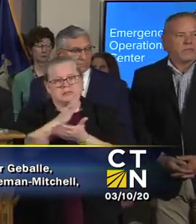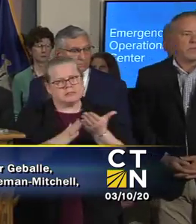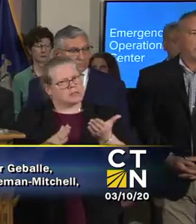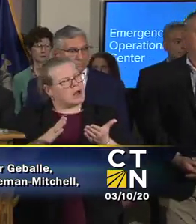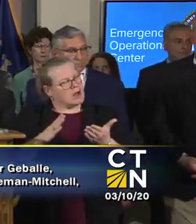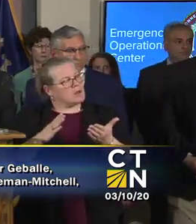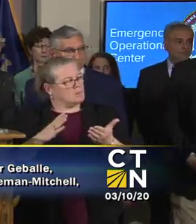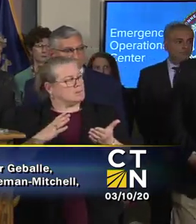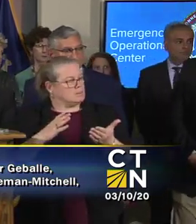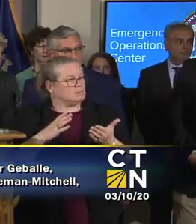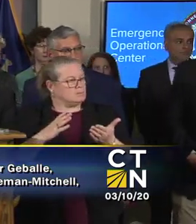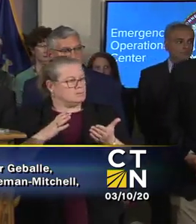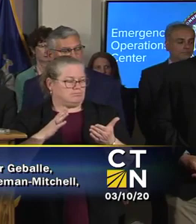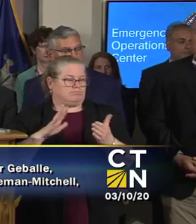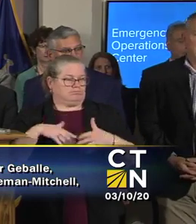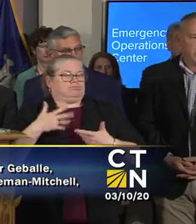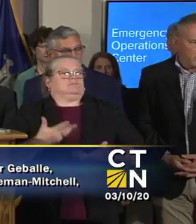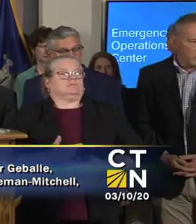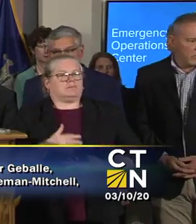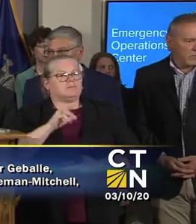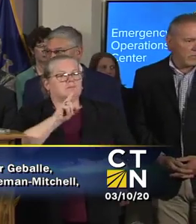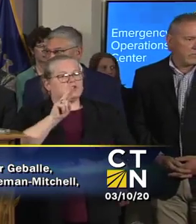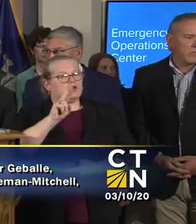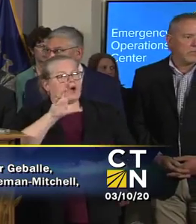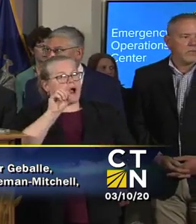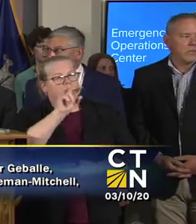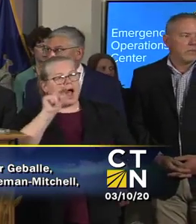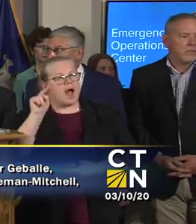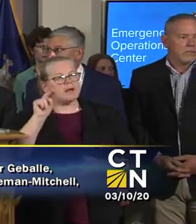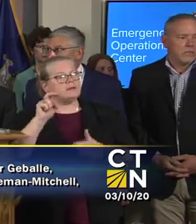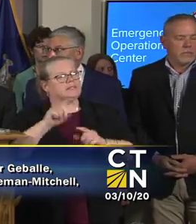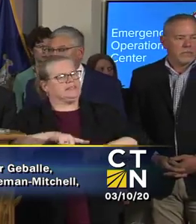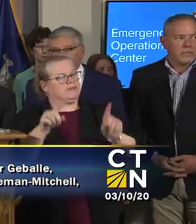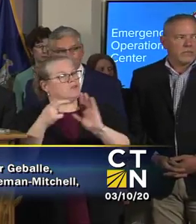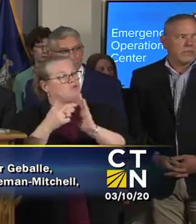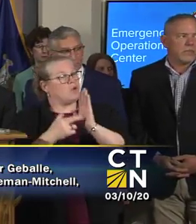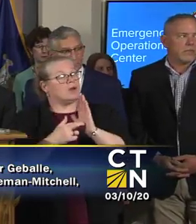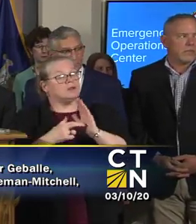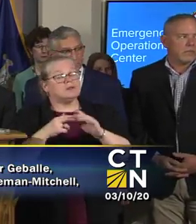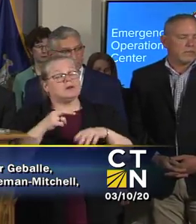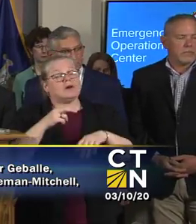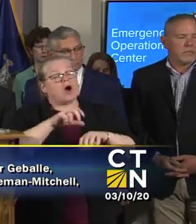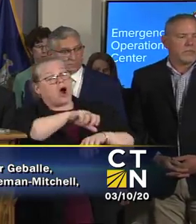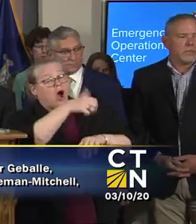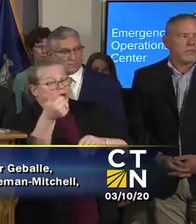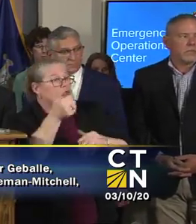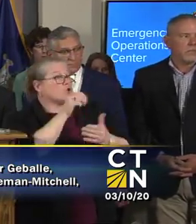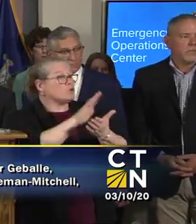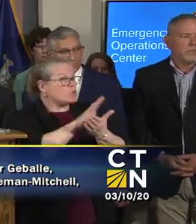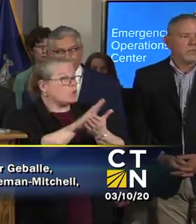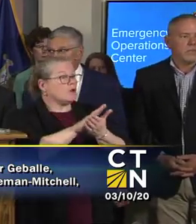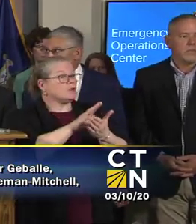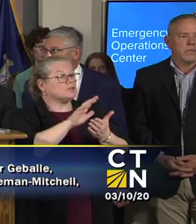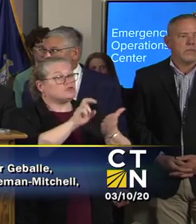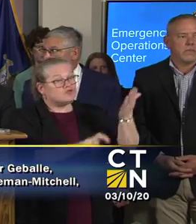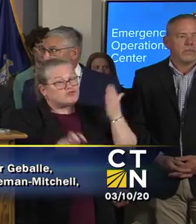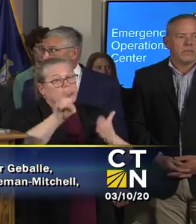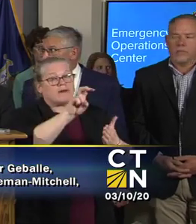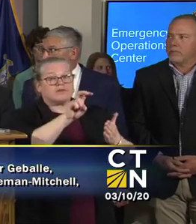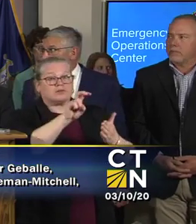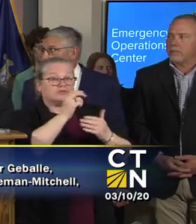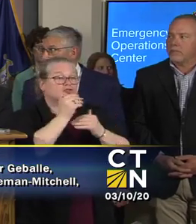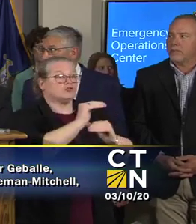operating under a different set of rules, that they, unlike other schools which are facing restrictions on travel, can still play